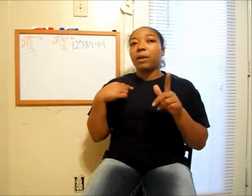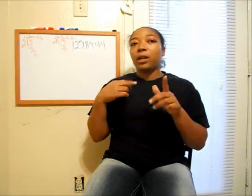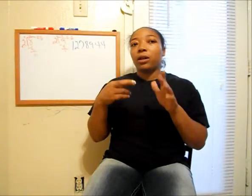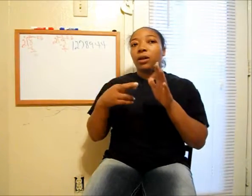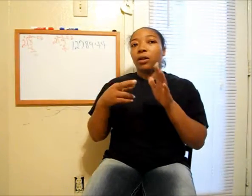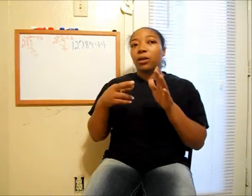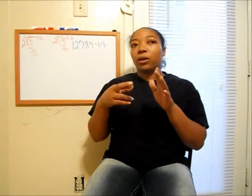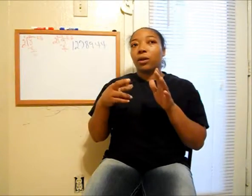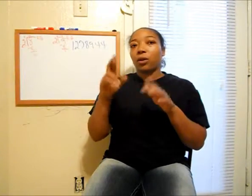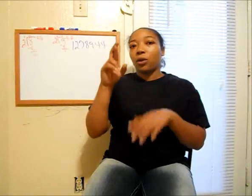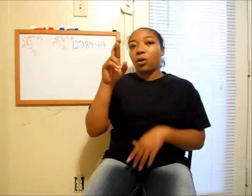me